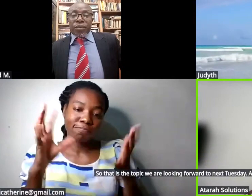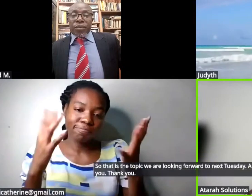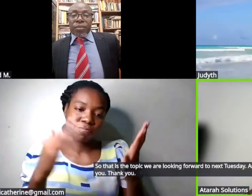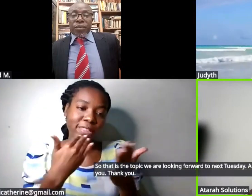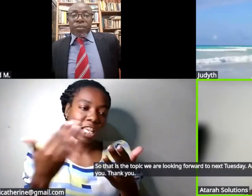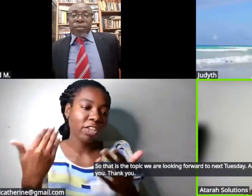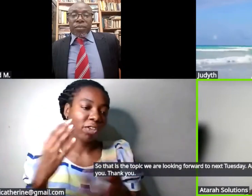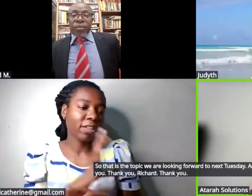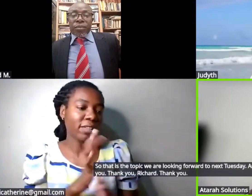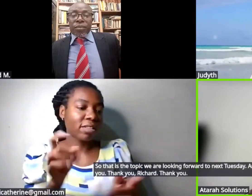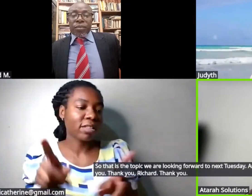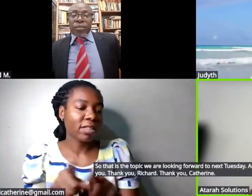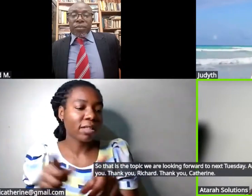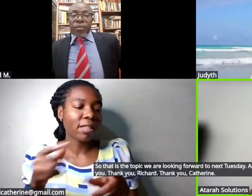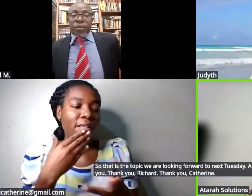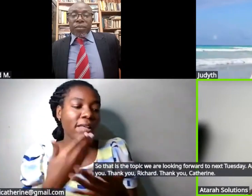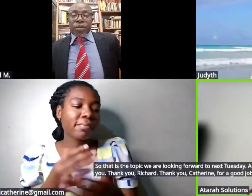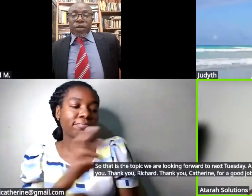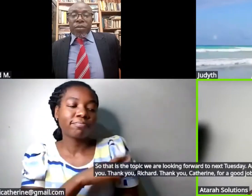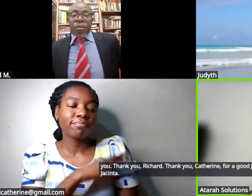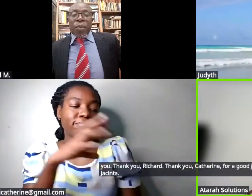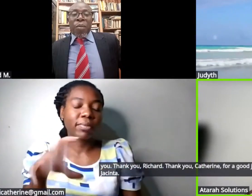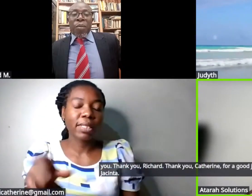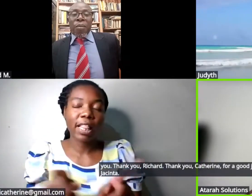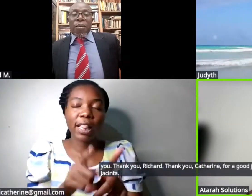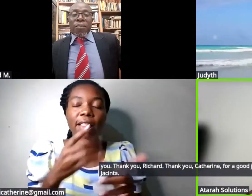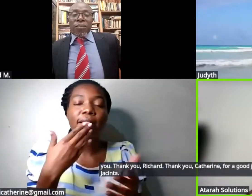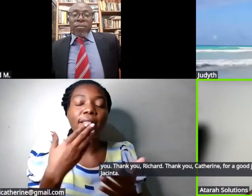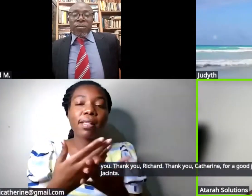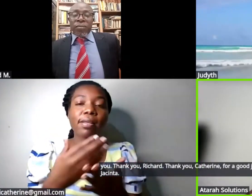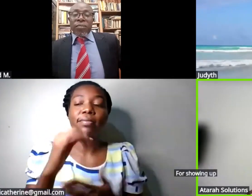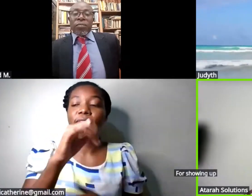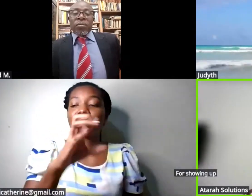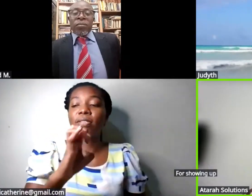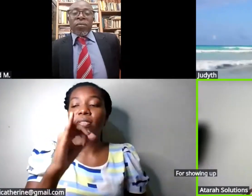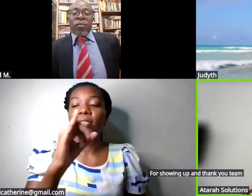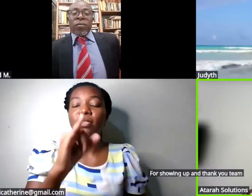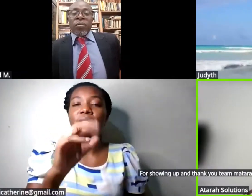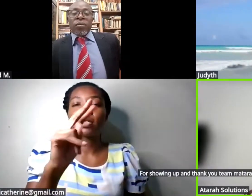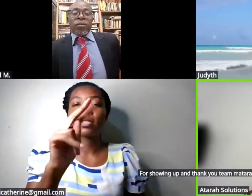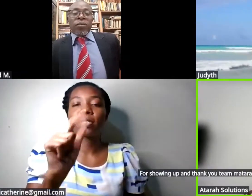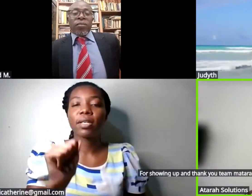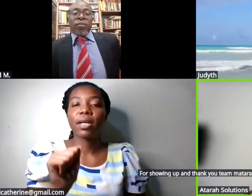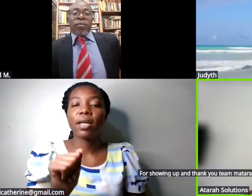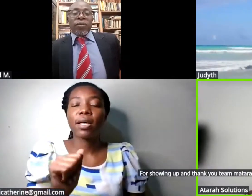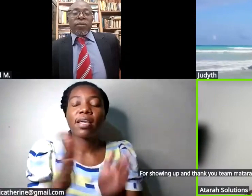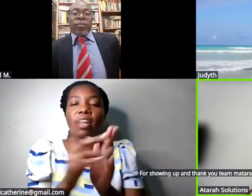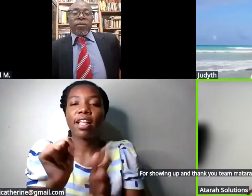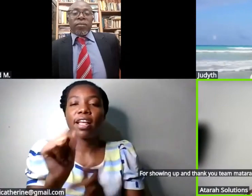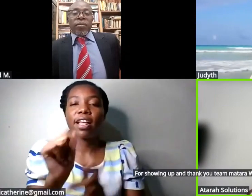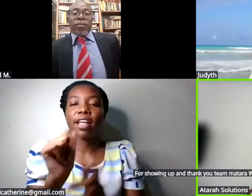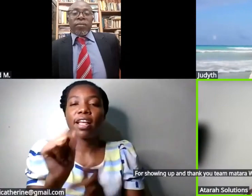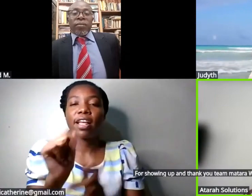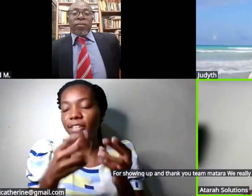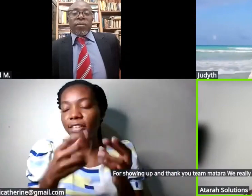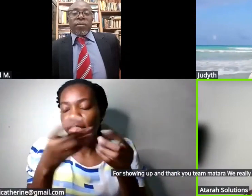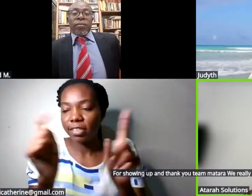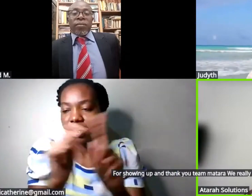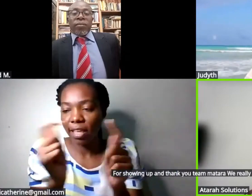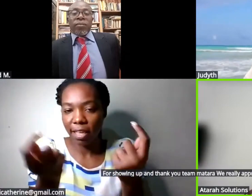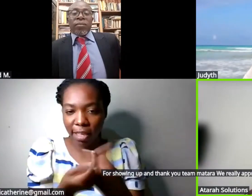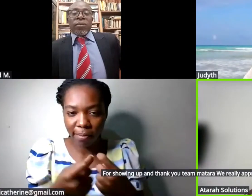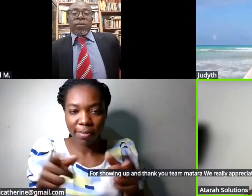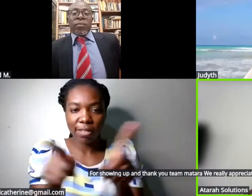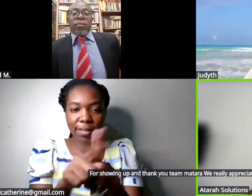you, Catherine, for a good job. Thank you, Jacinta, for showing up. And thank you, Team Atara. We really appreciate. Maston from